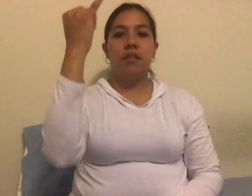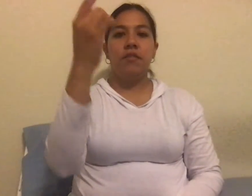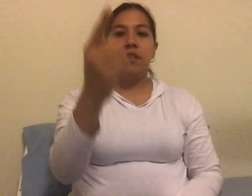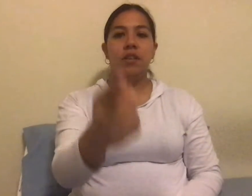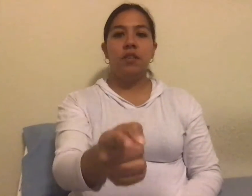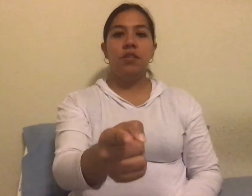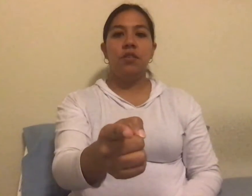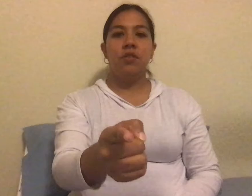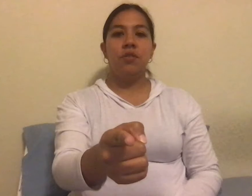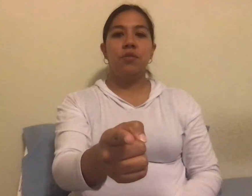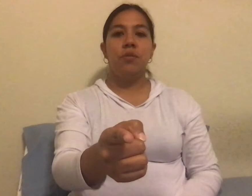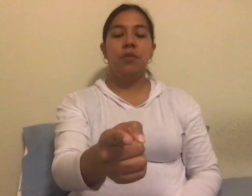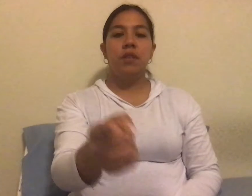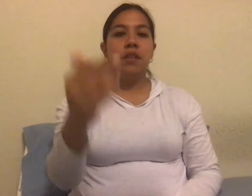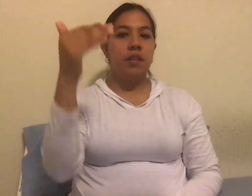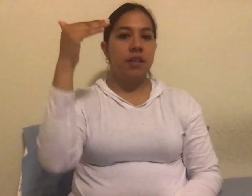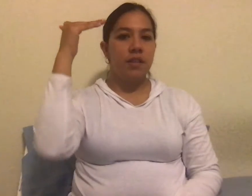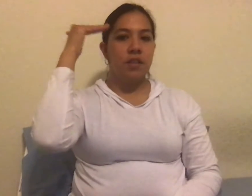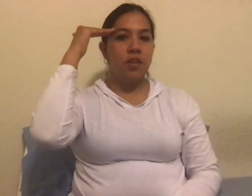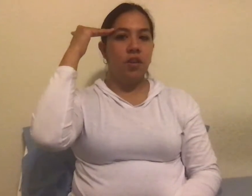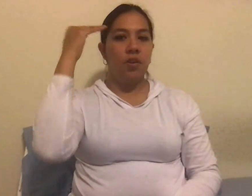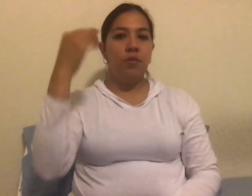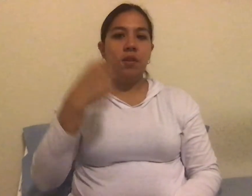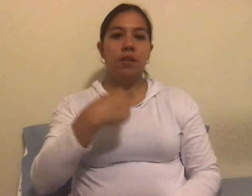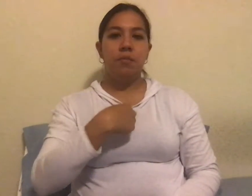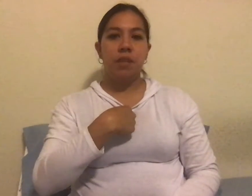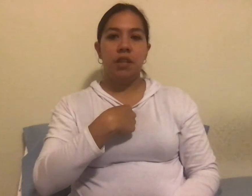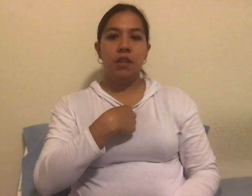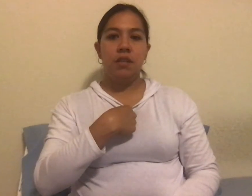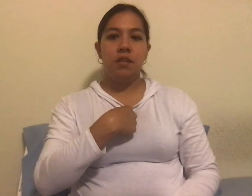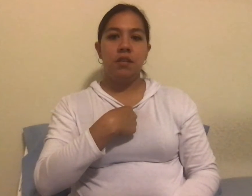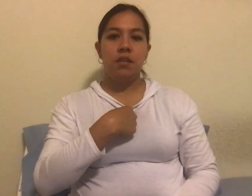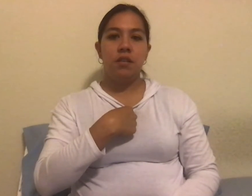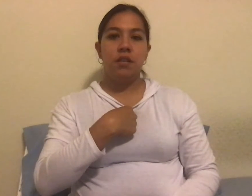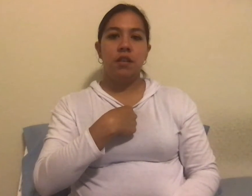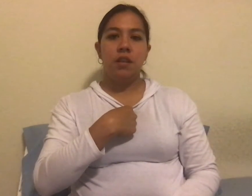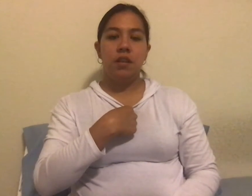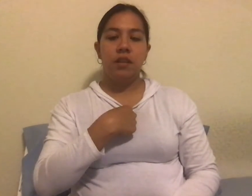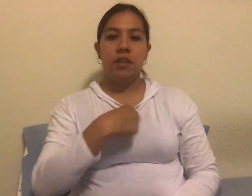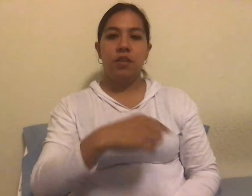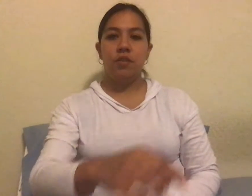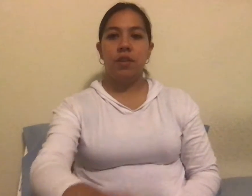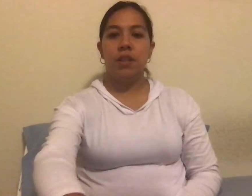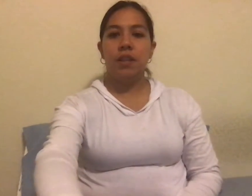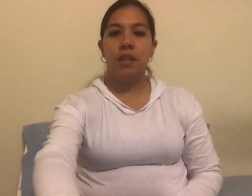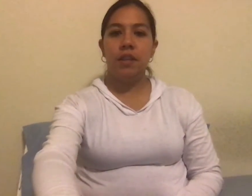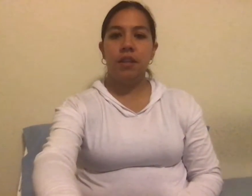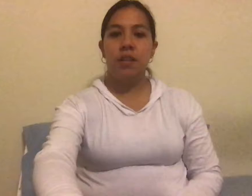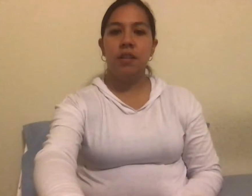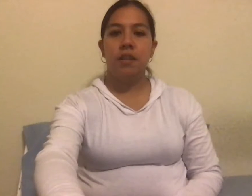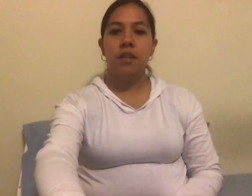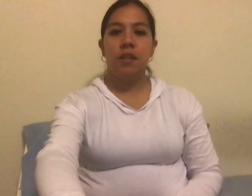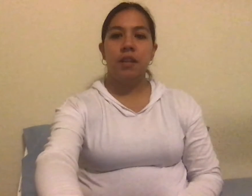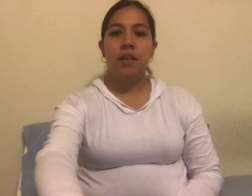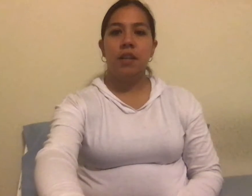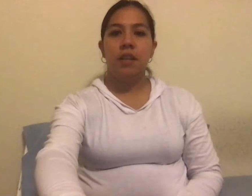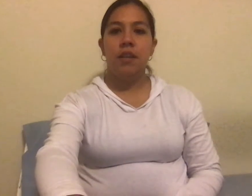if you get to know me, and then you know that line,